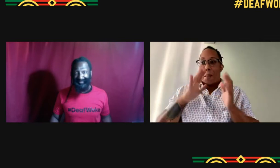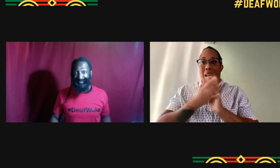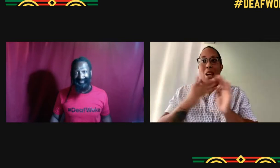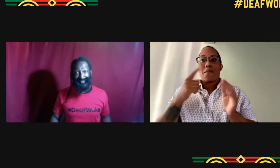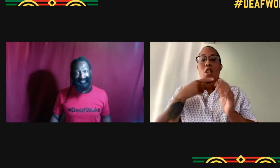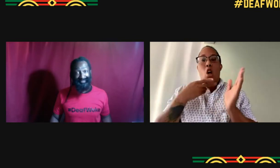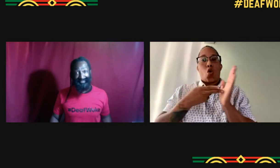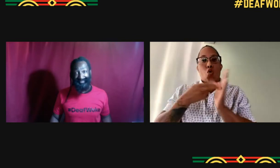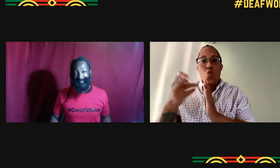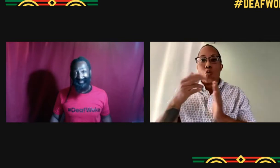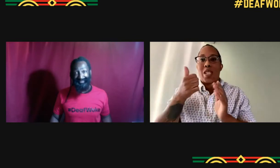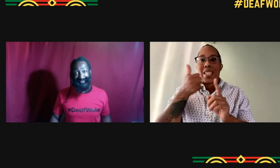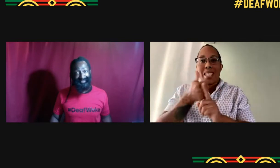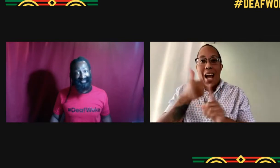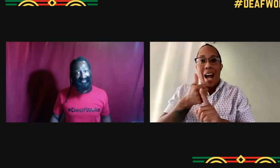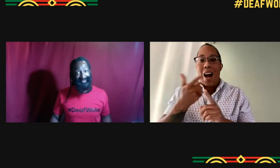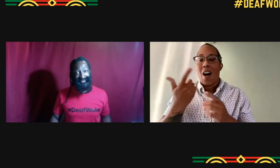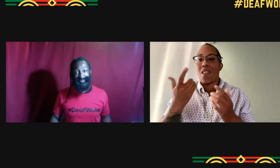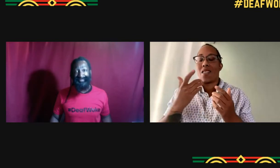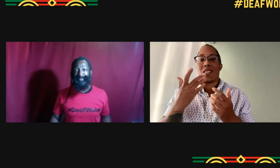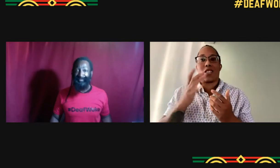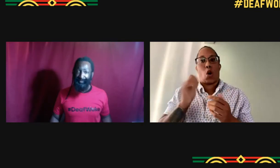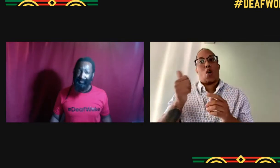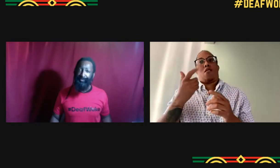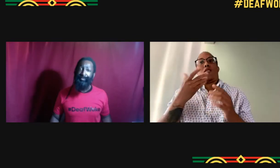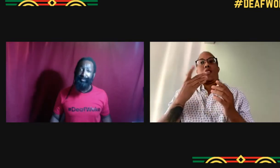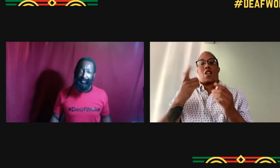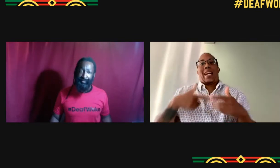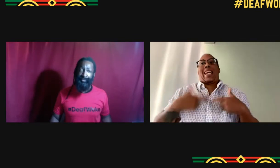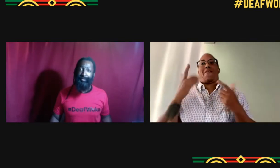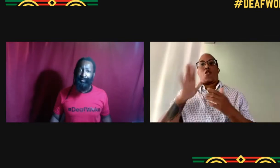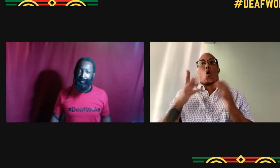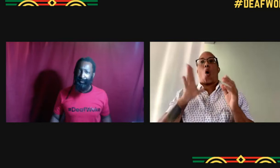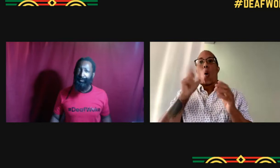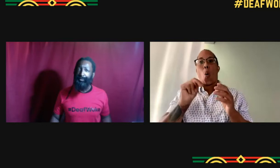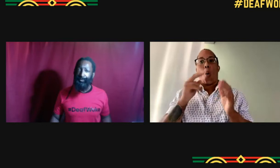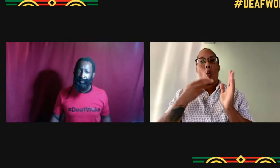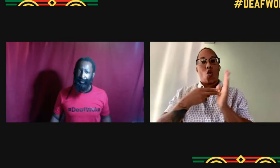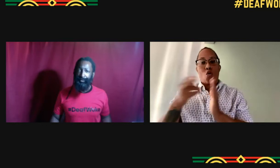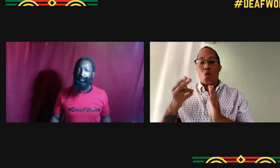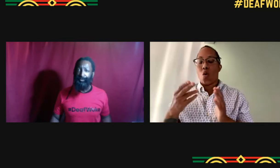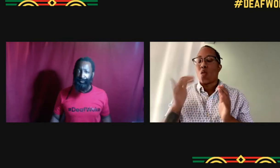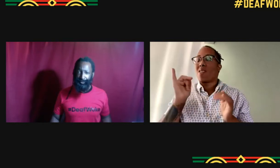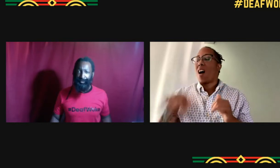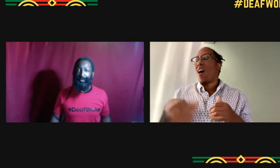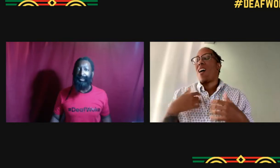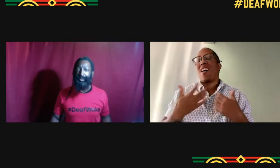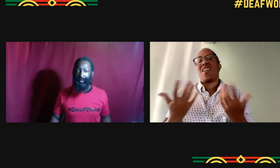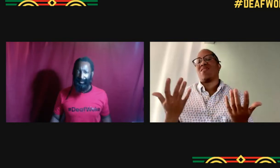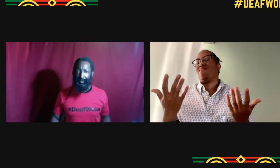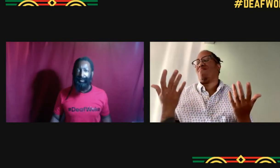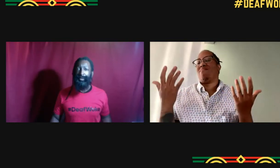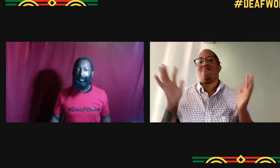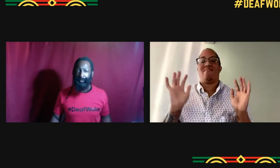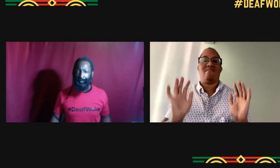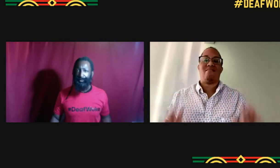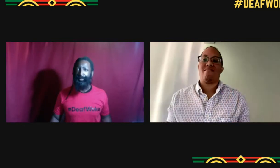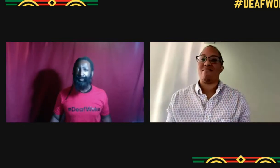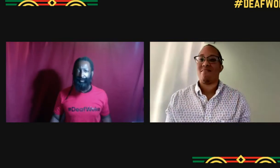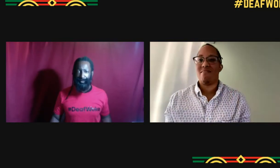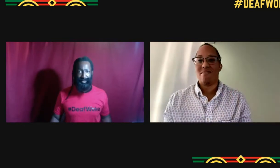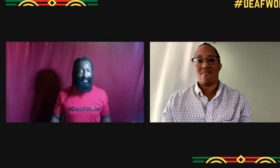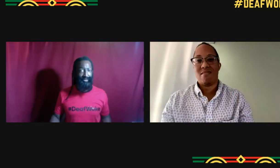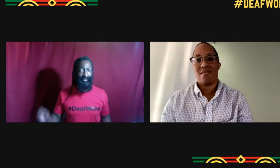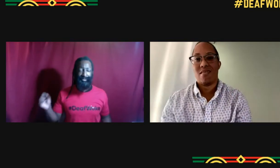know, to have the top surgery, to be one's authentic self, to live in your own truth. I